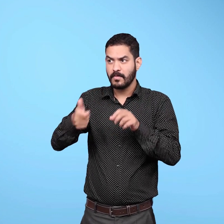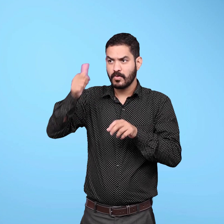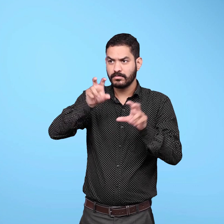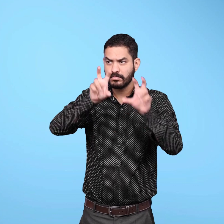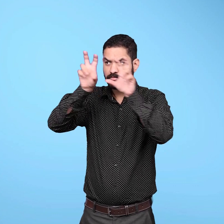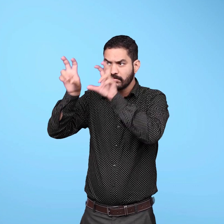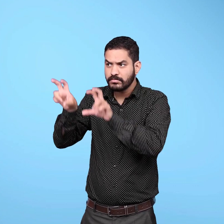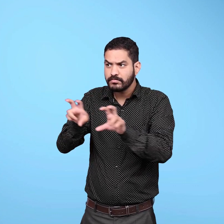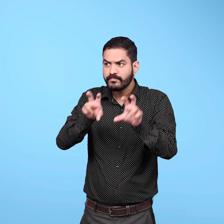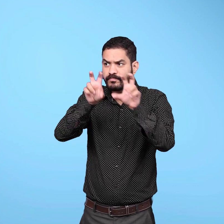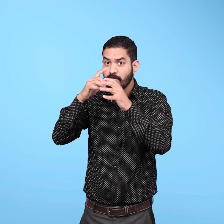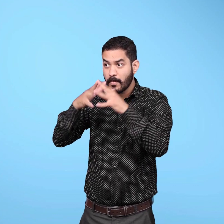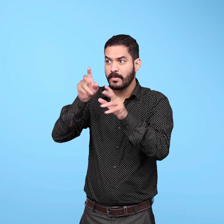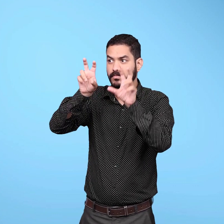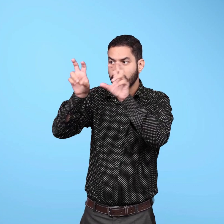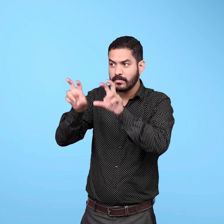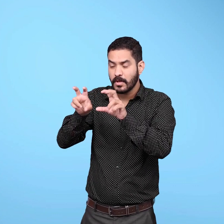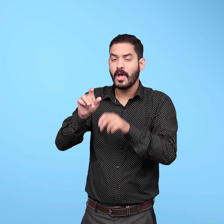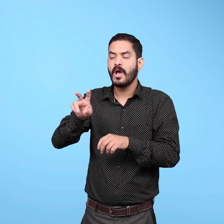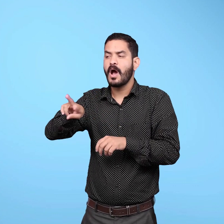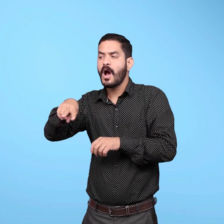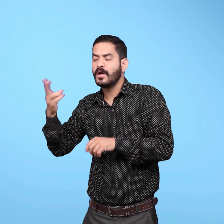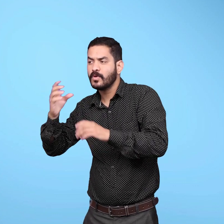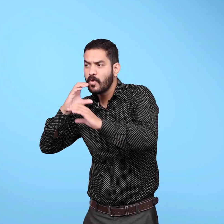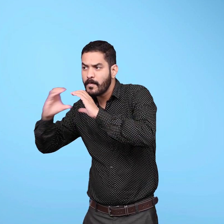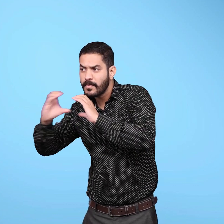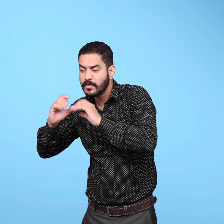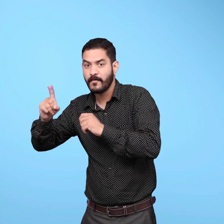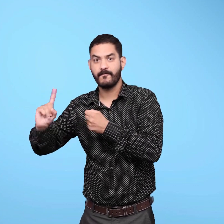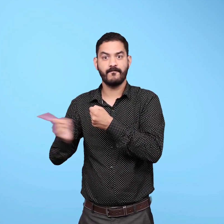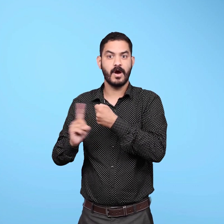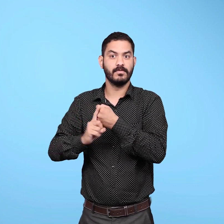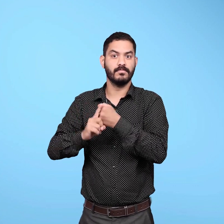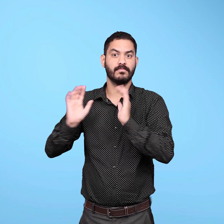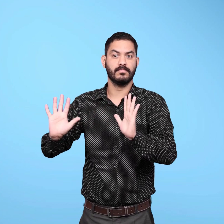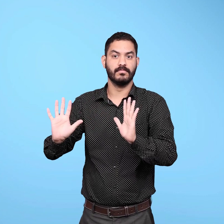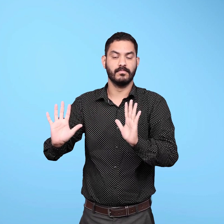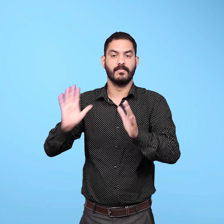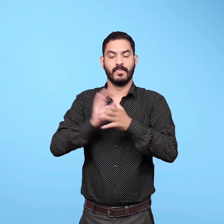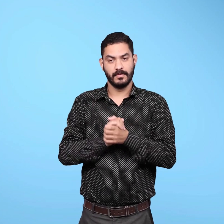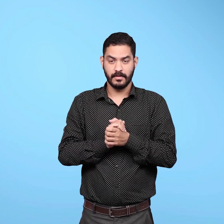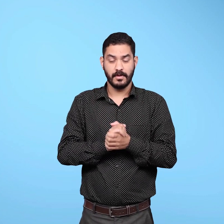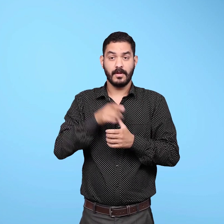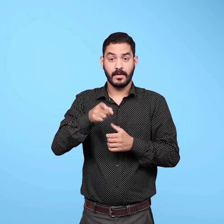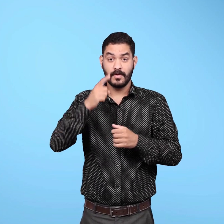about anything other than the work, he should be punished. If a woman does not complete her